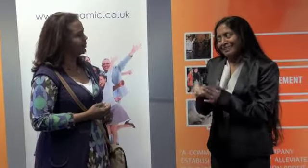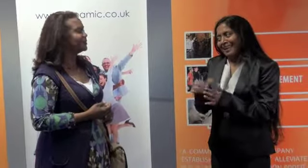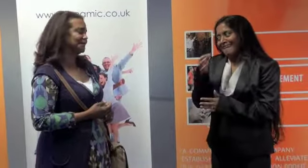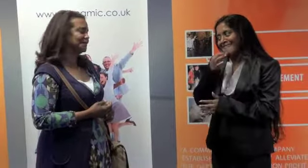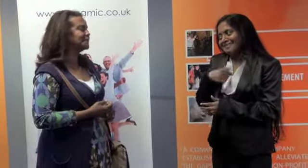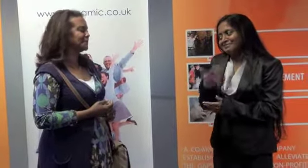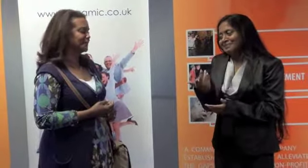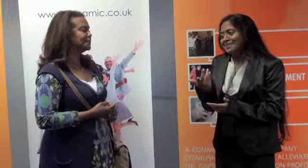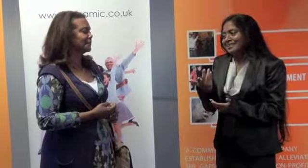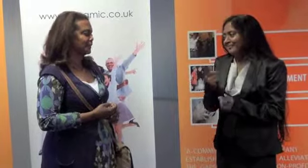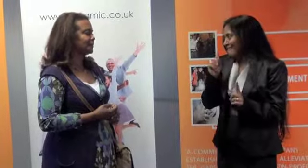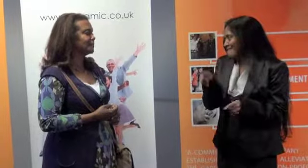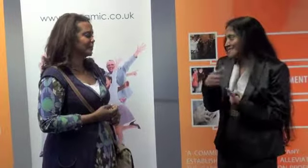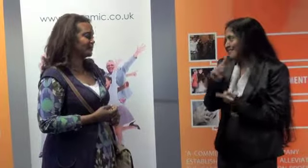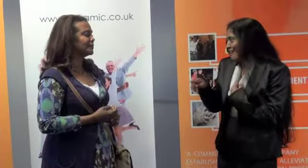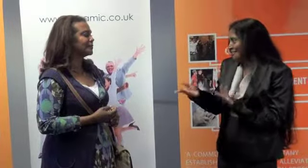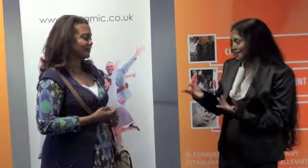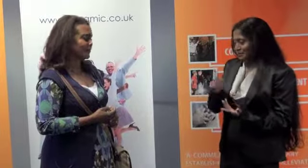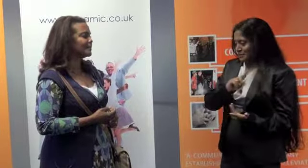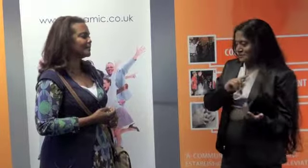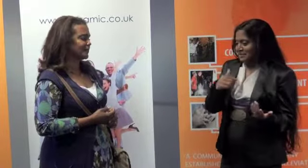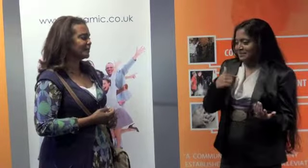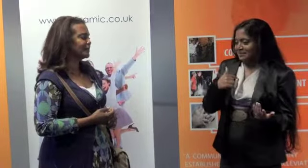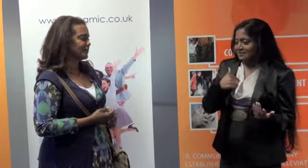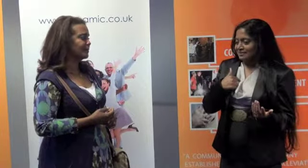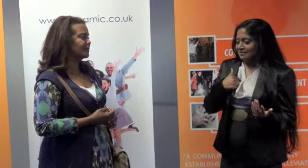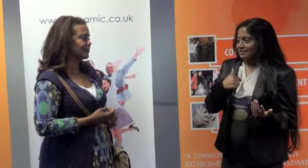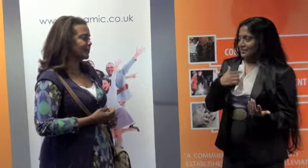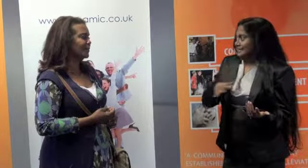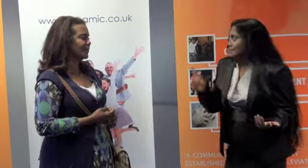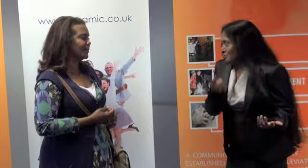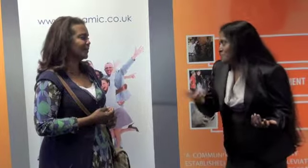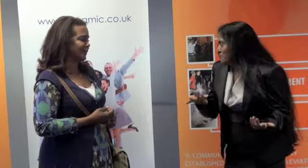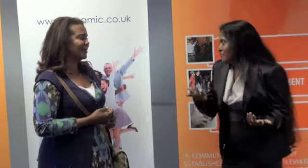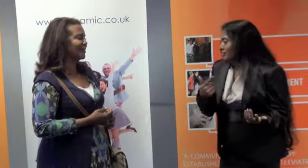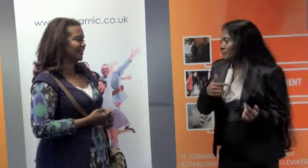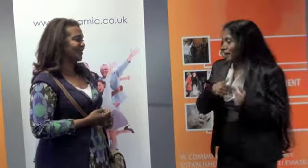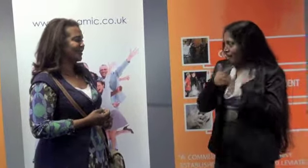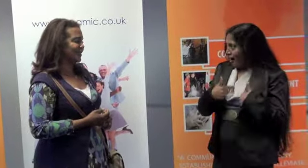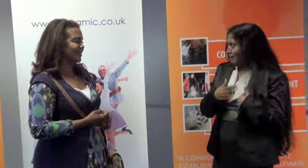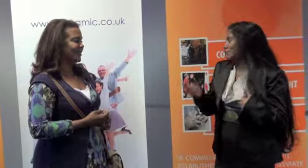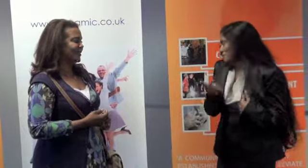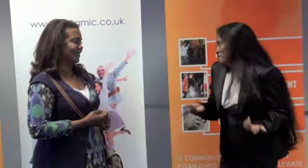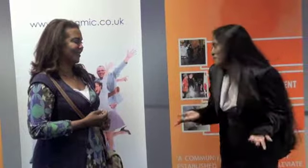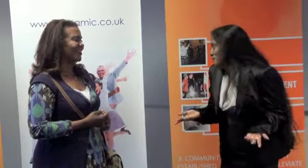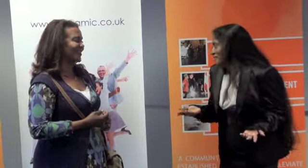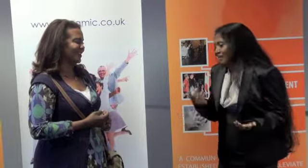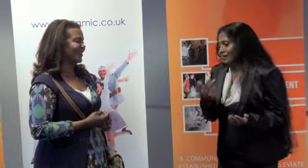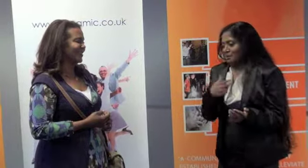That's a really difficult question to ask, and I couldn't answer because I need both languages and they both have a place